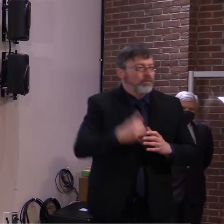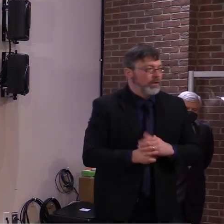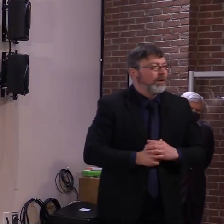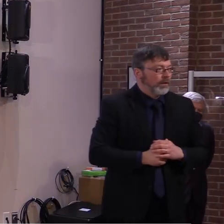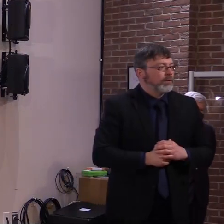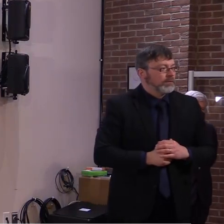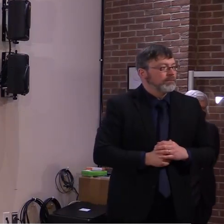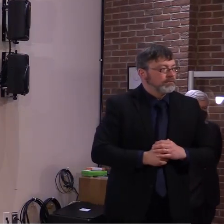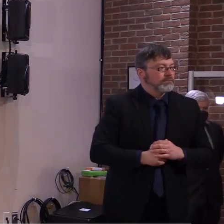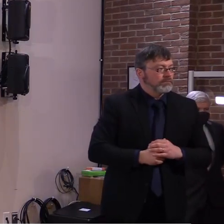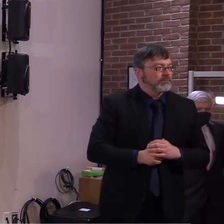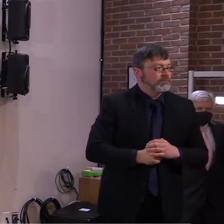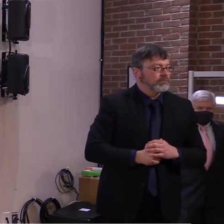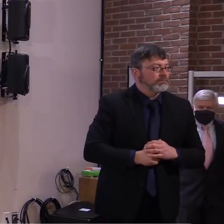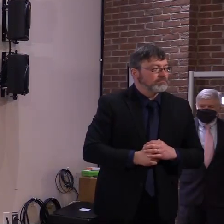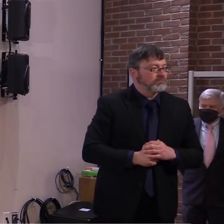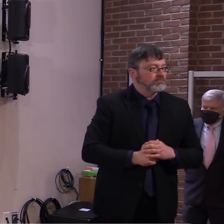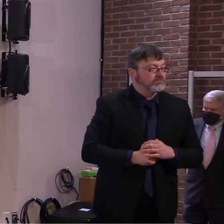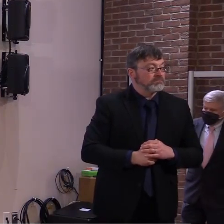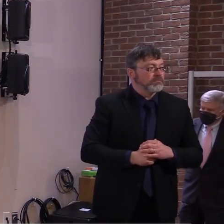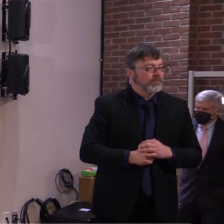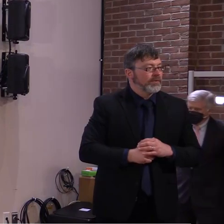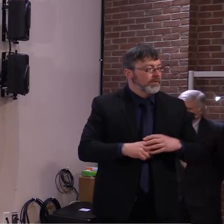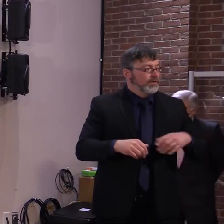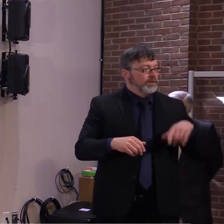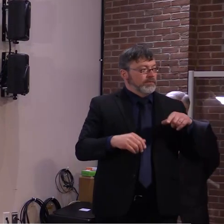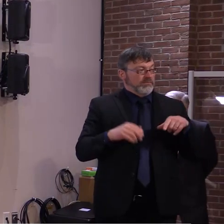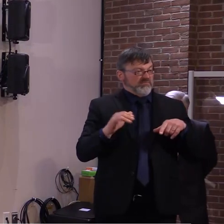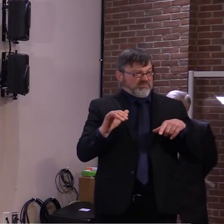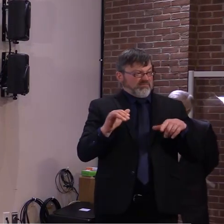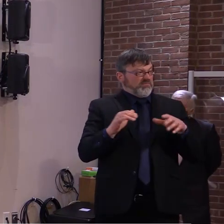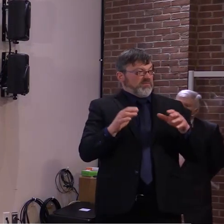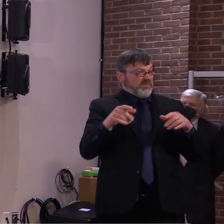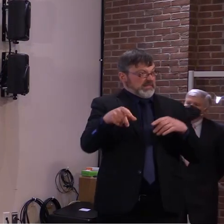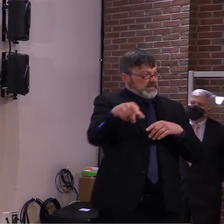other adverse outcomes like hospitalizations and deaths.